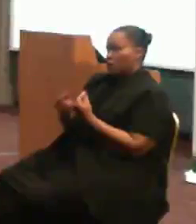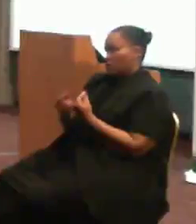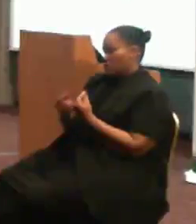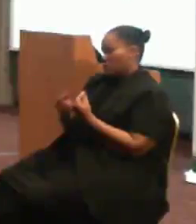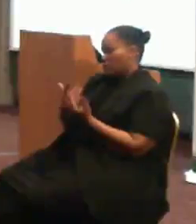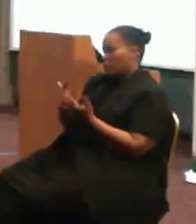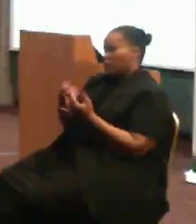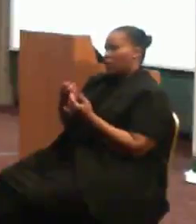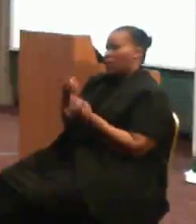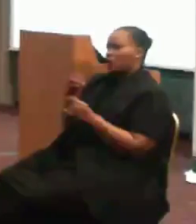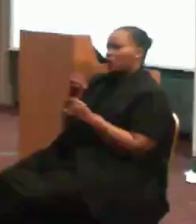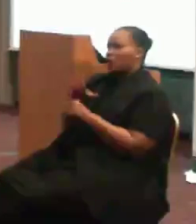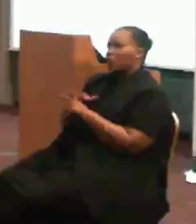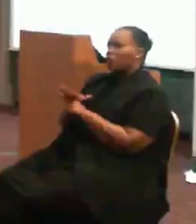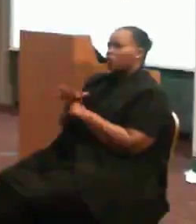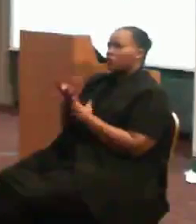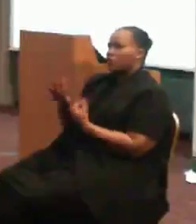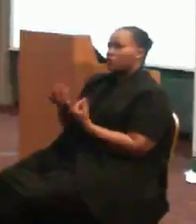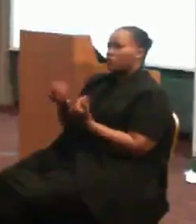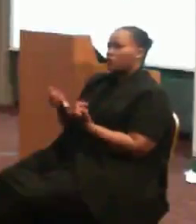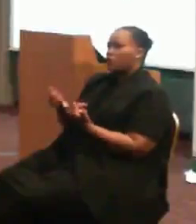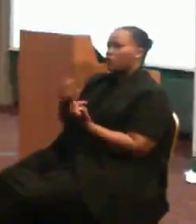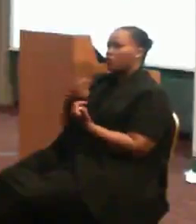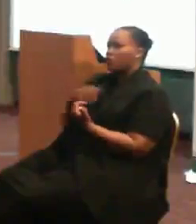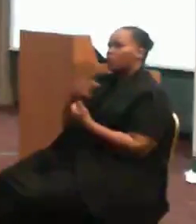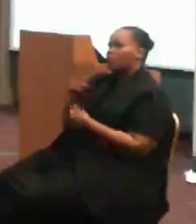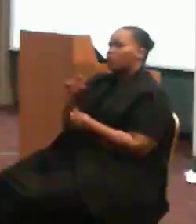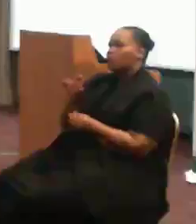Because the question that I really want to ask is,